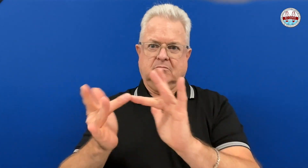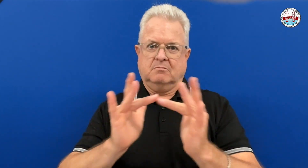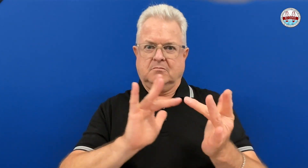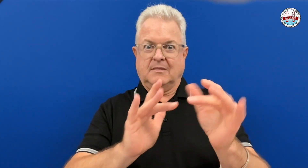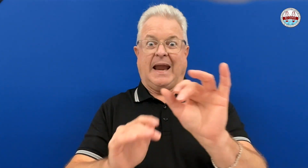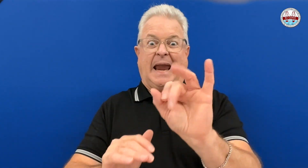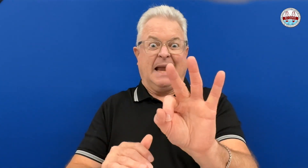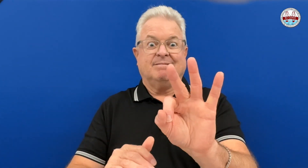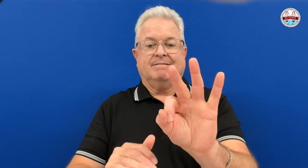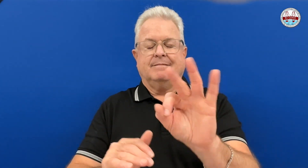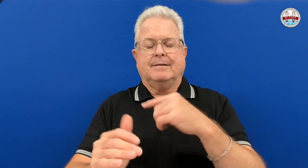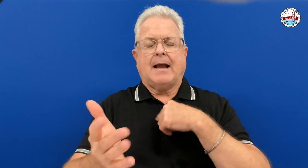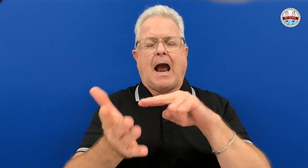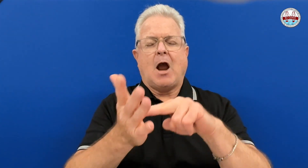all stay in touch with one another